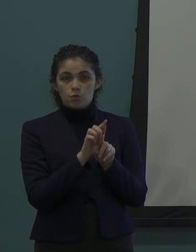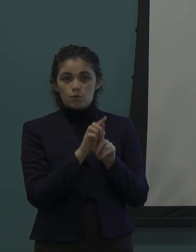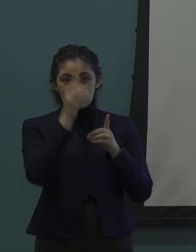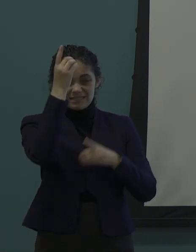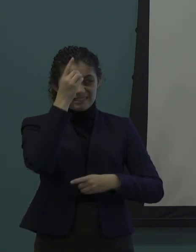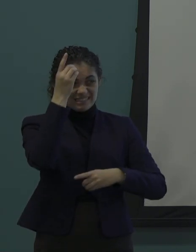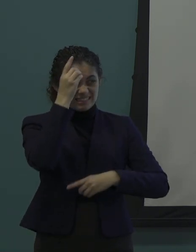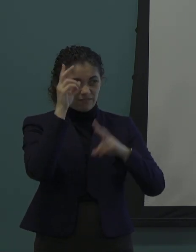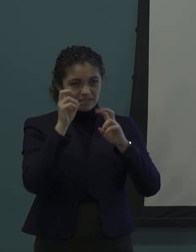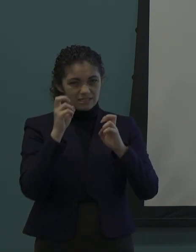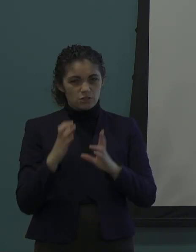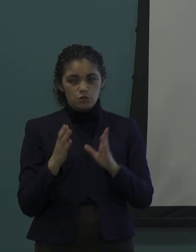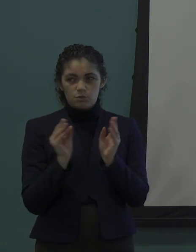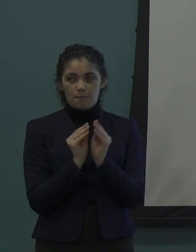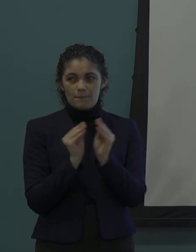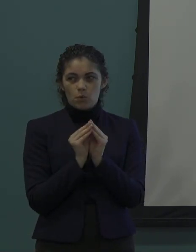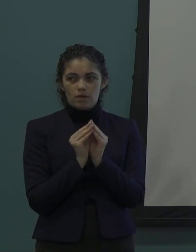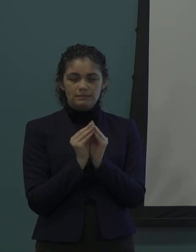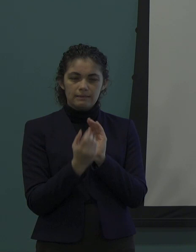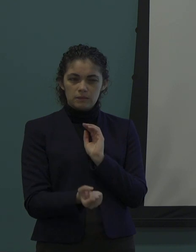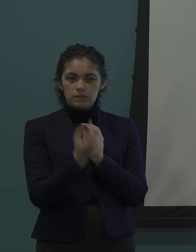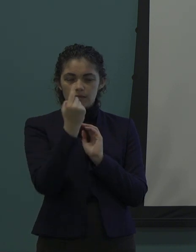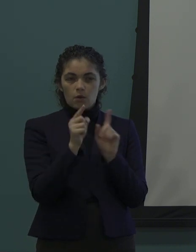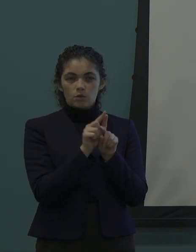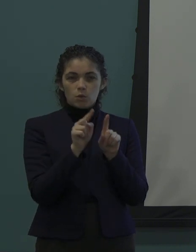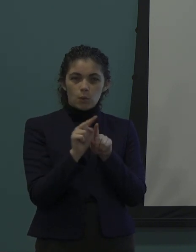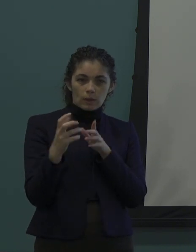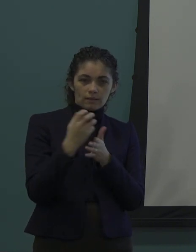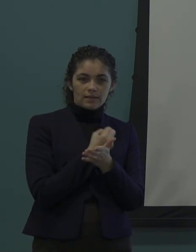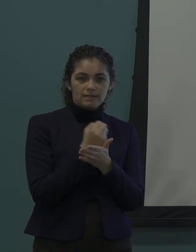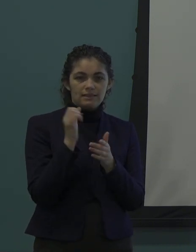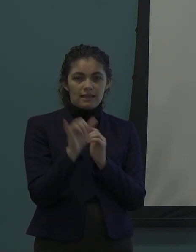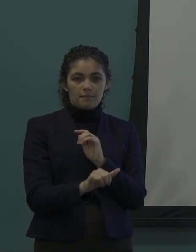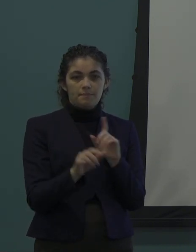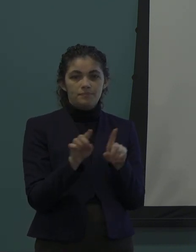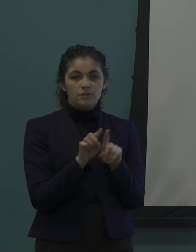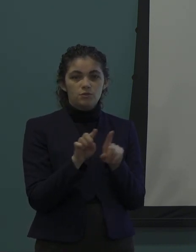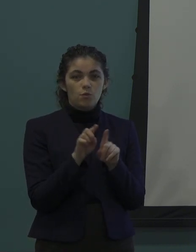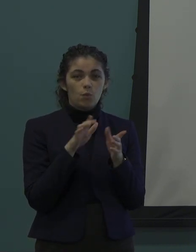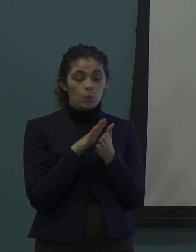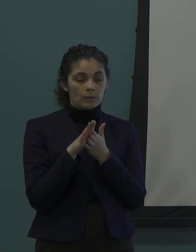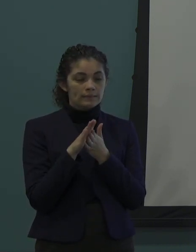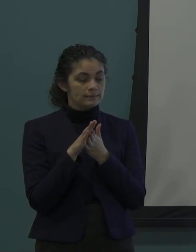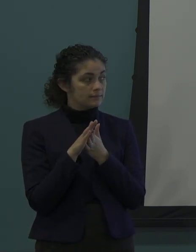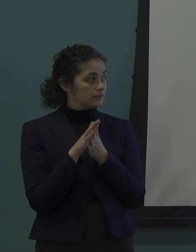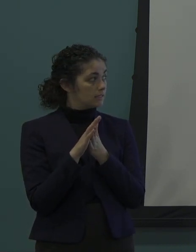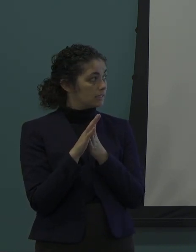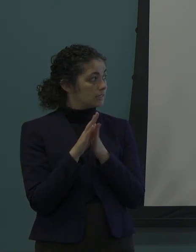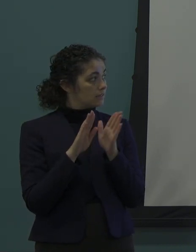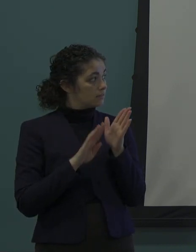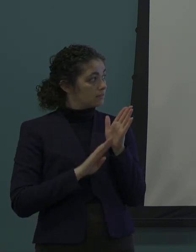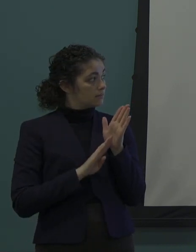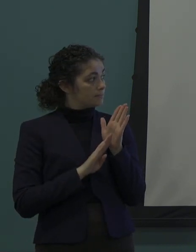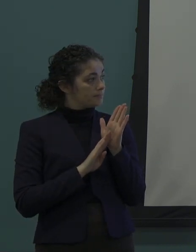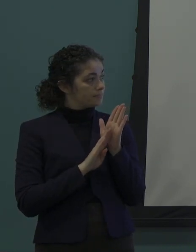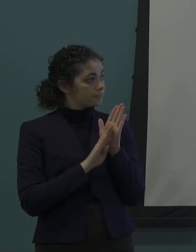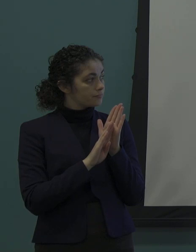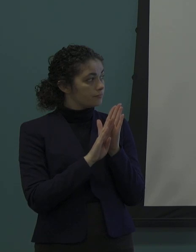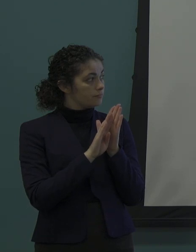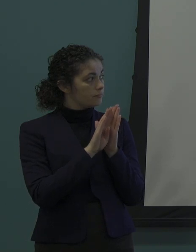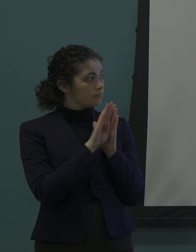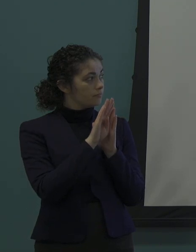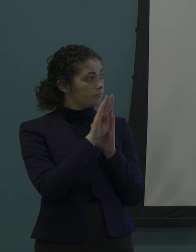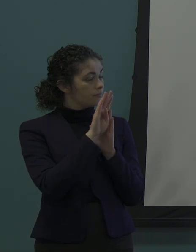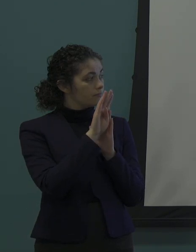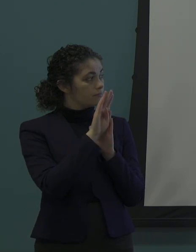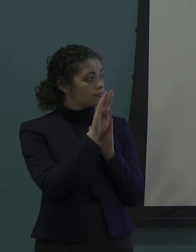sometimes takes us a little bit of time to get that. But you can see a pretty nice curve on the date of symptom onset for the vast majority